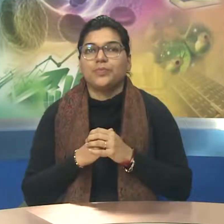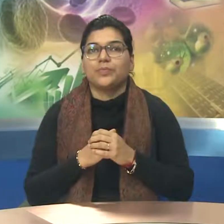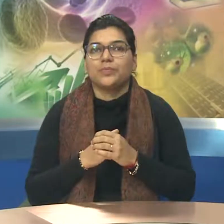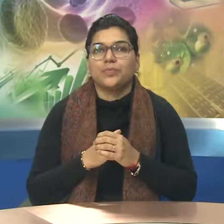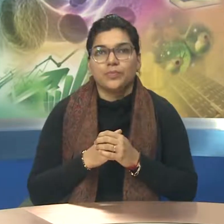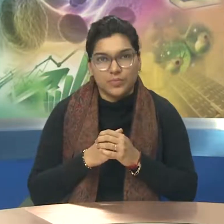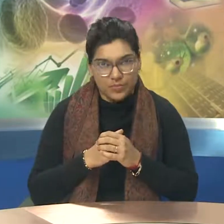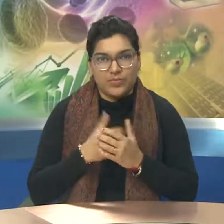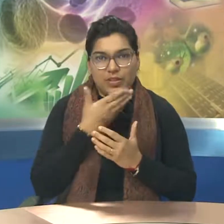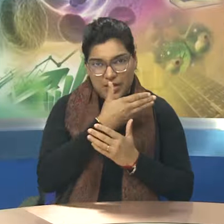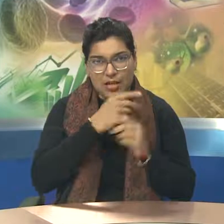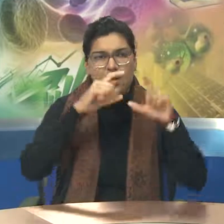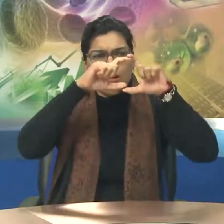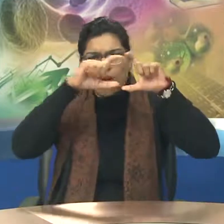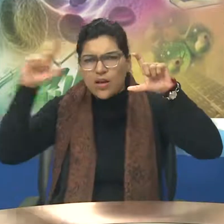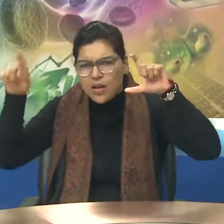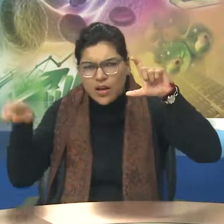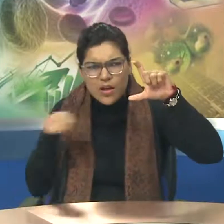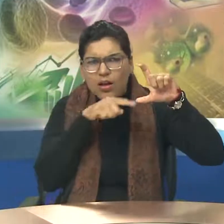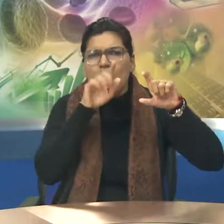As you can see here,